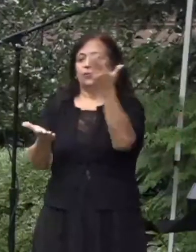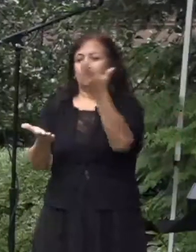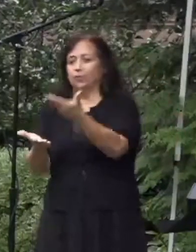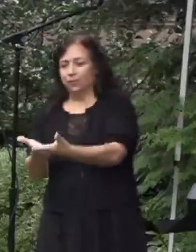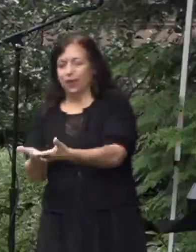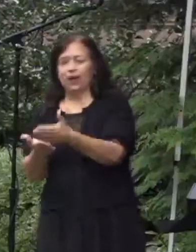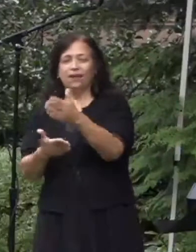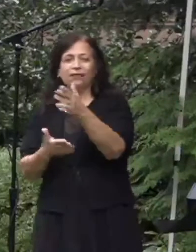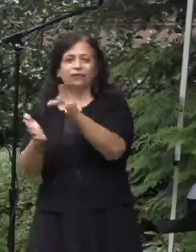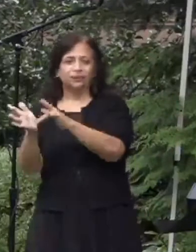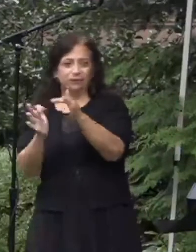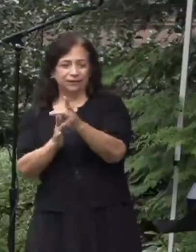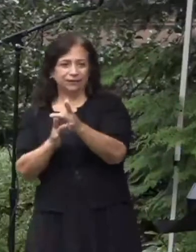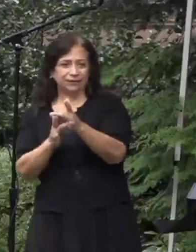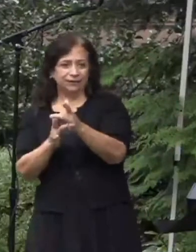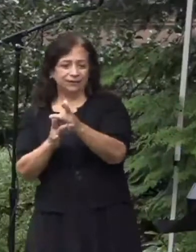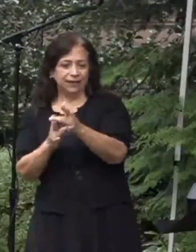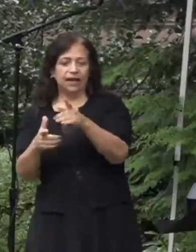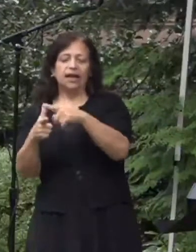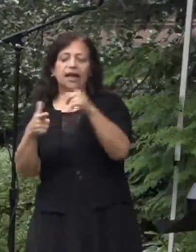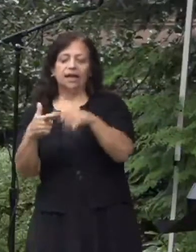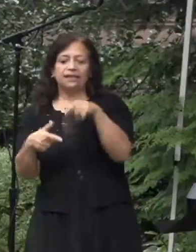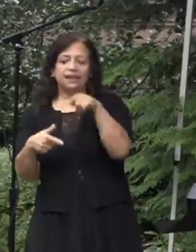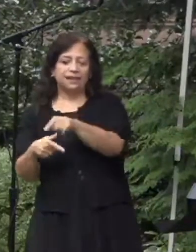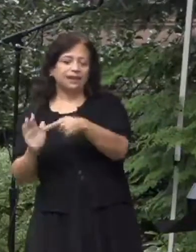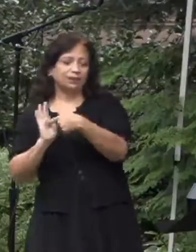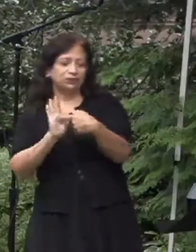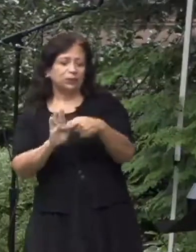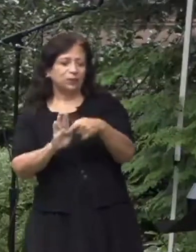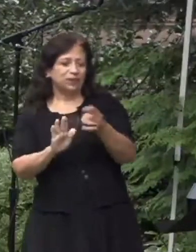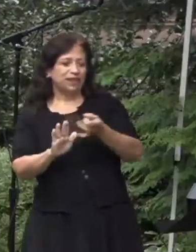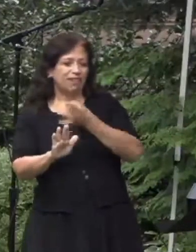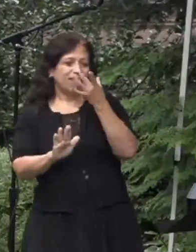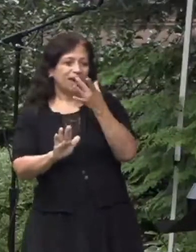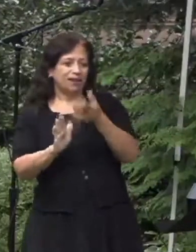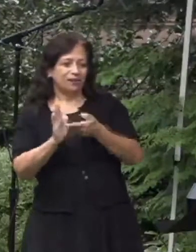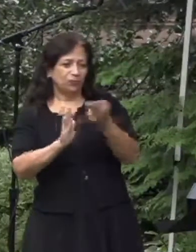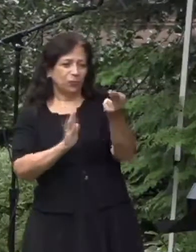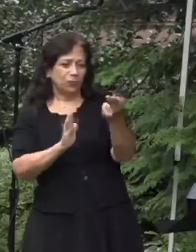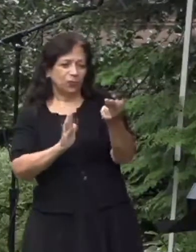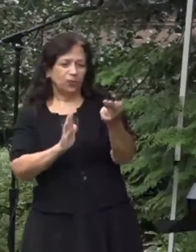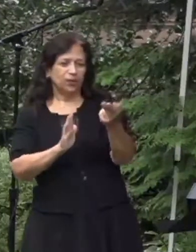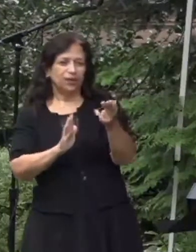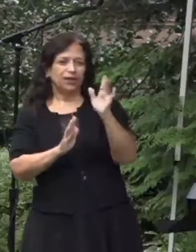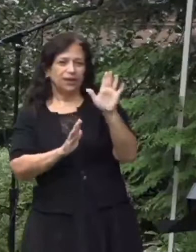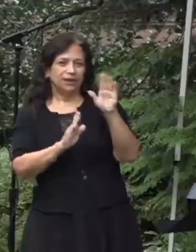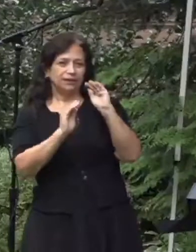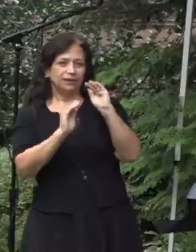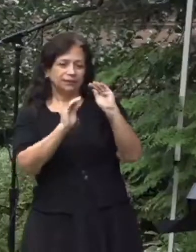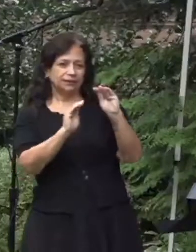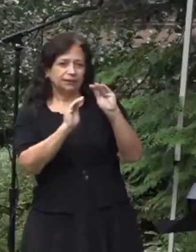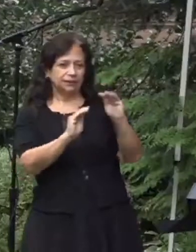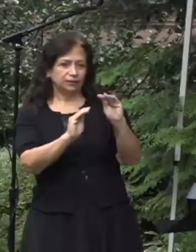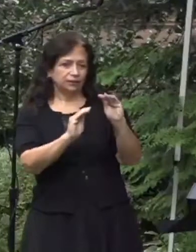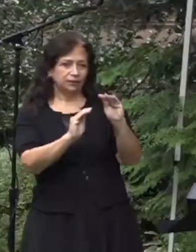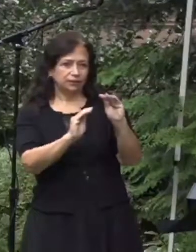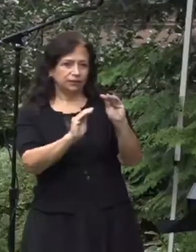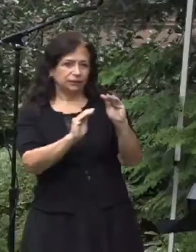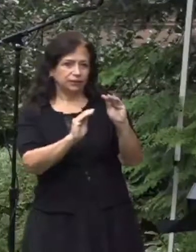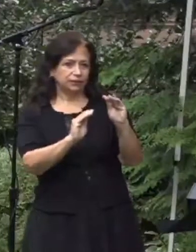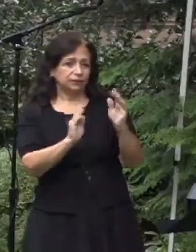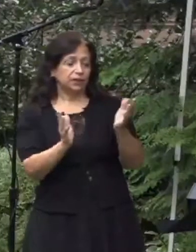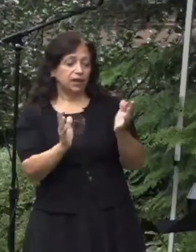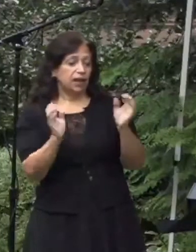this story, who then shines the light of truth in his teaching that